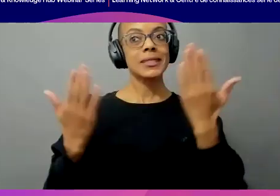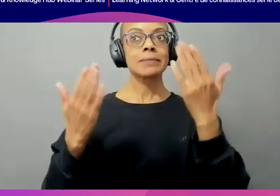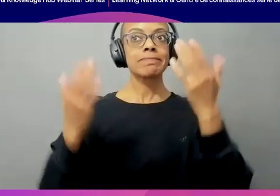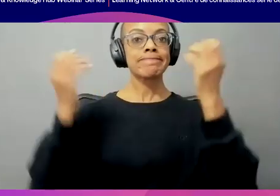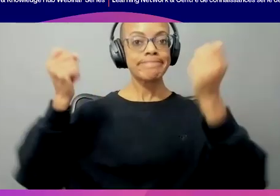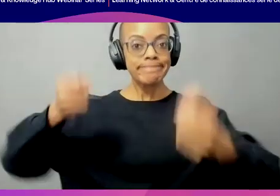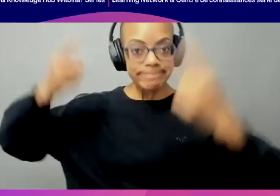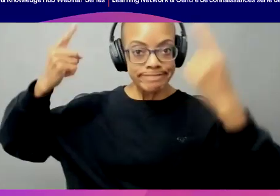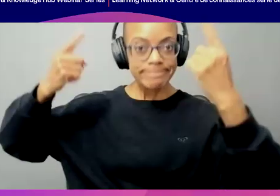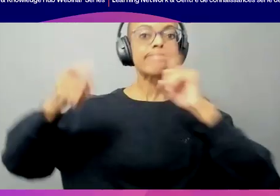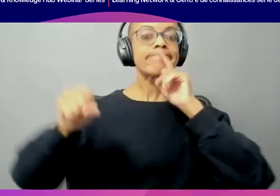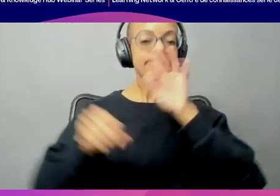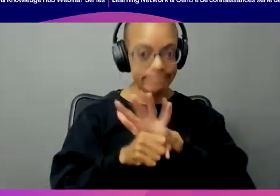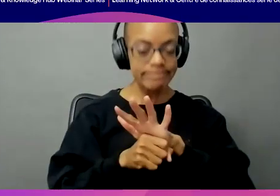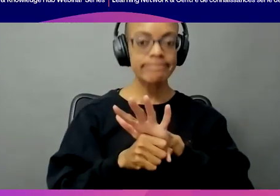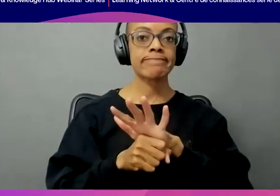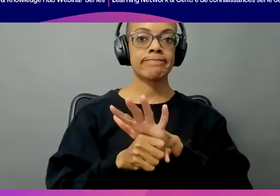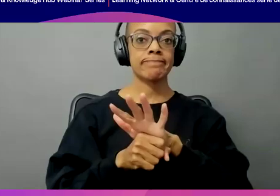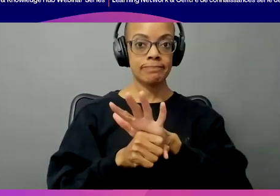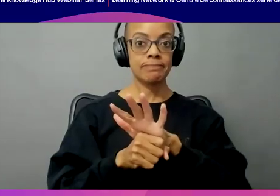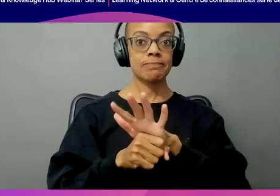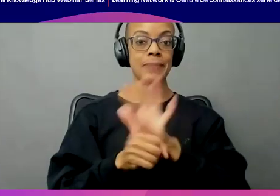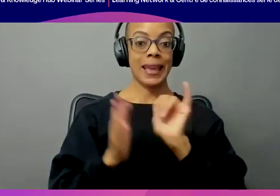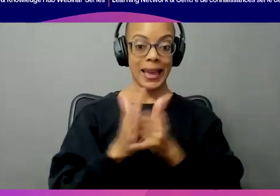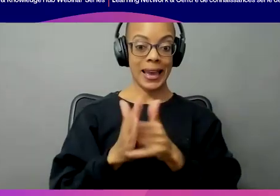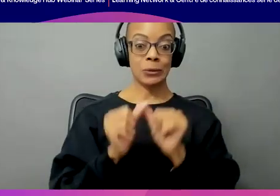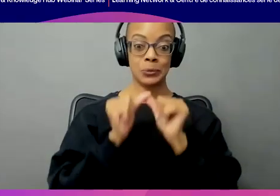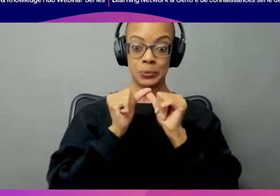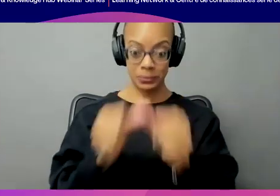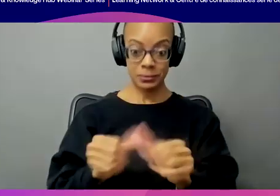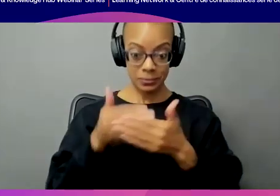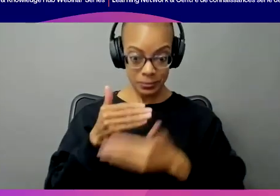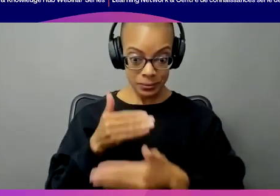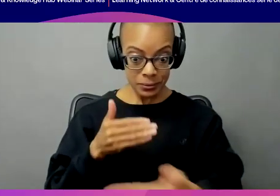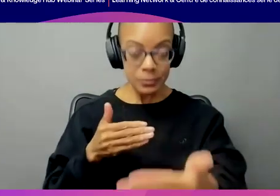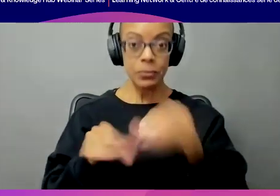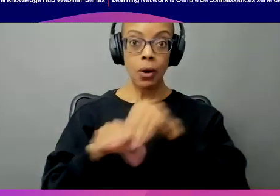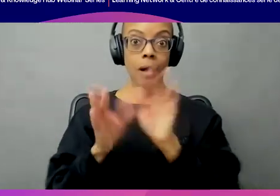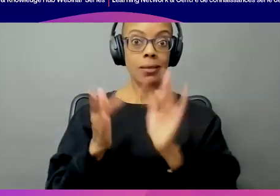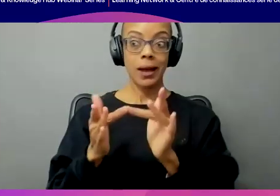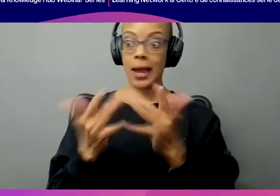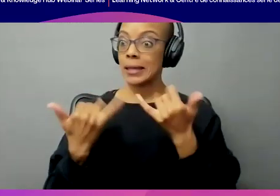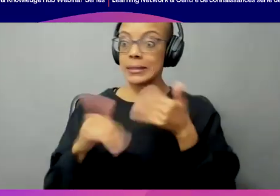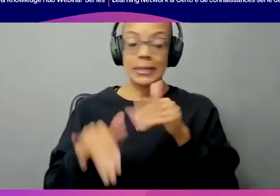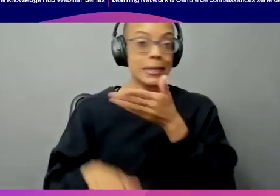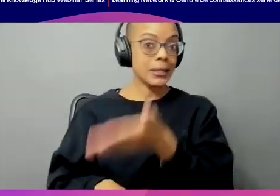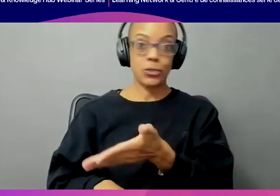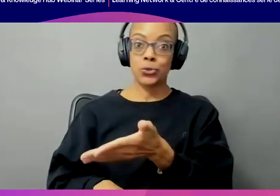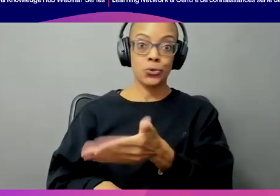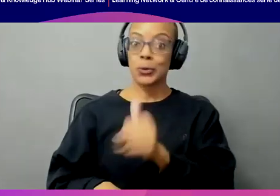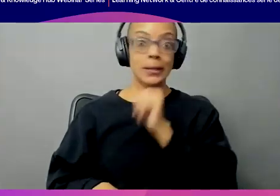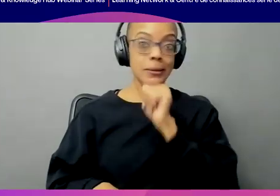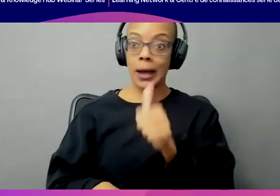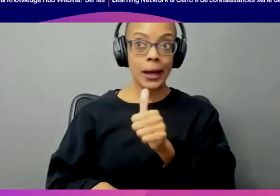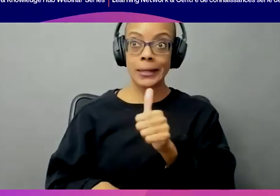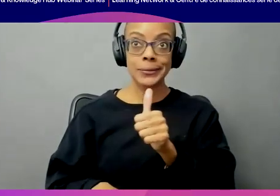and commitment to saying how we walk forward within this online space. We are in this space. We are going to be in this space.